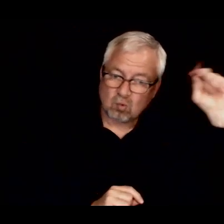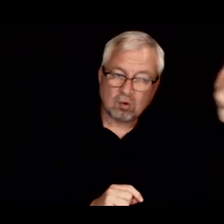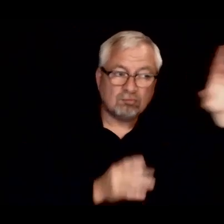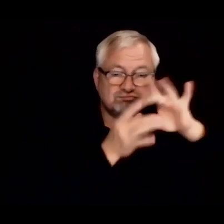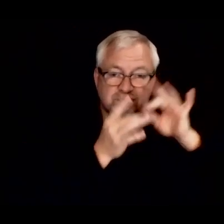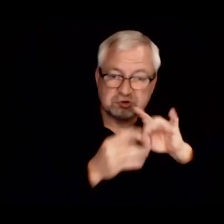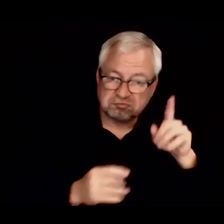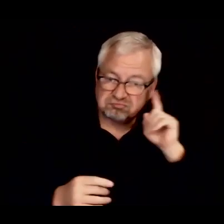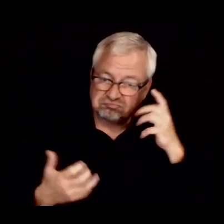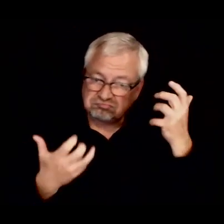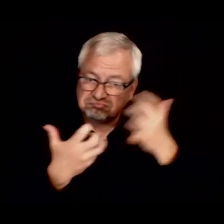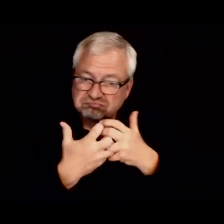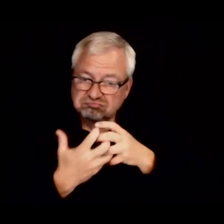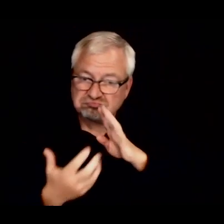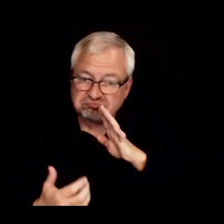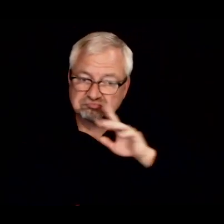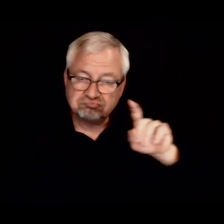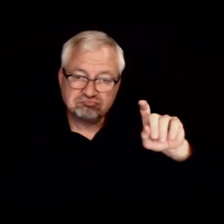Well,